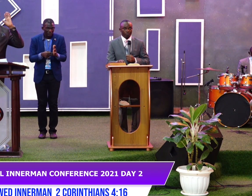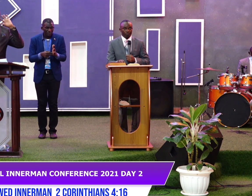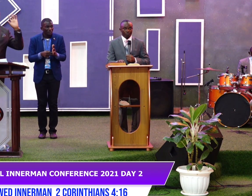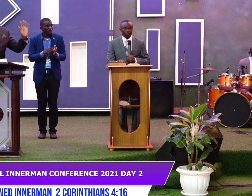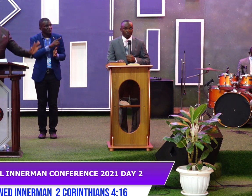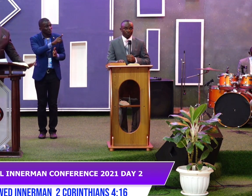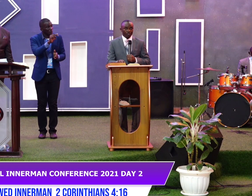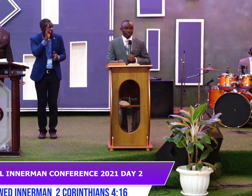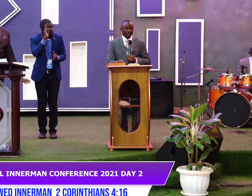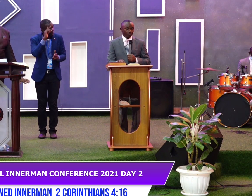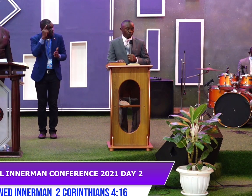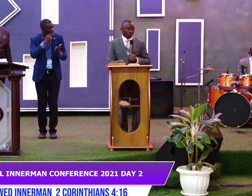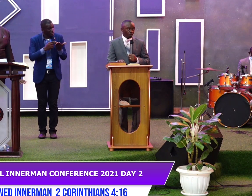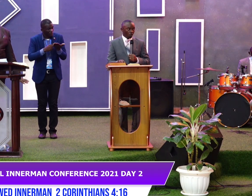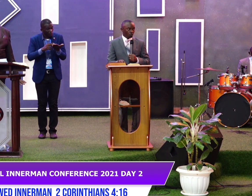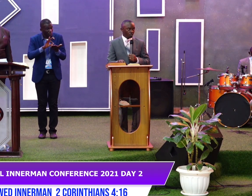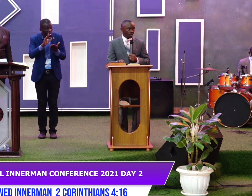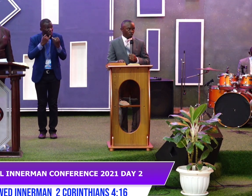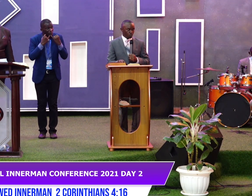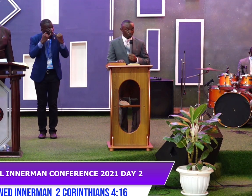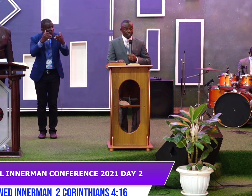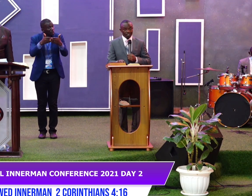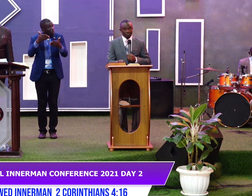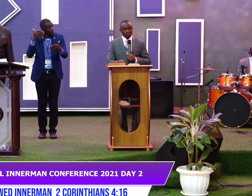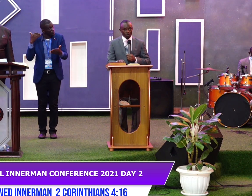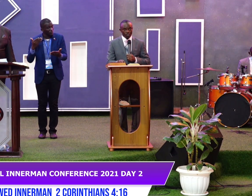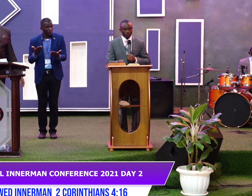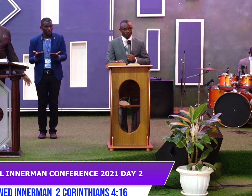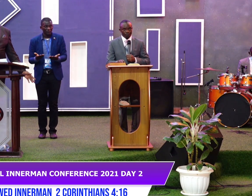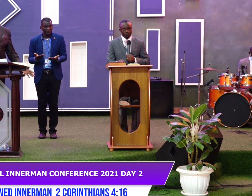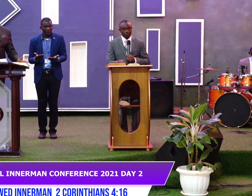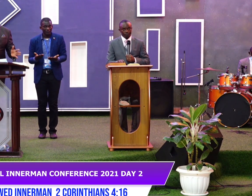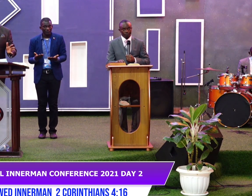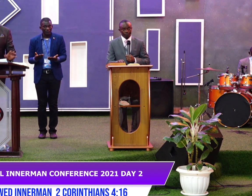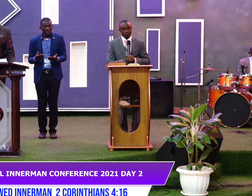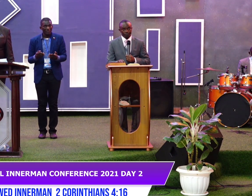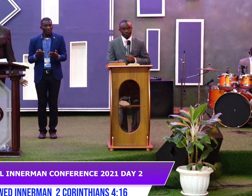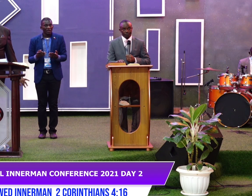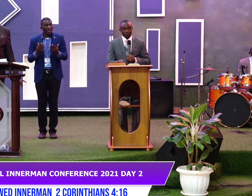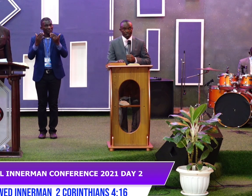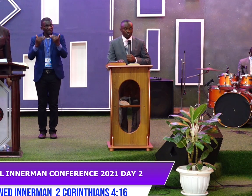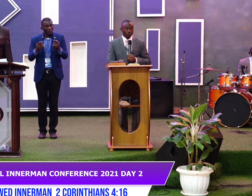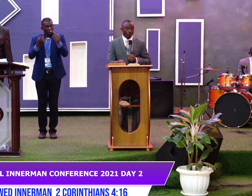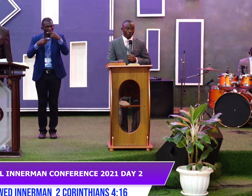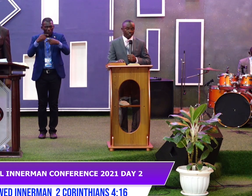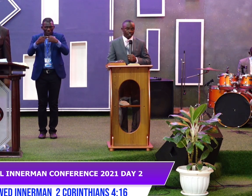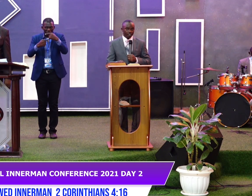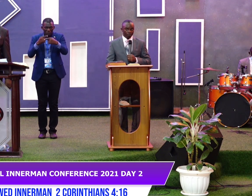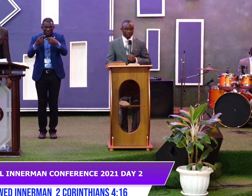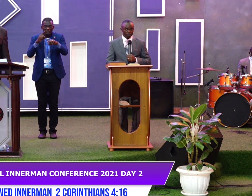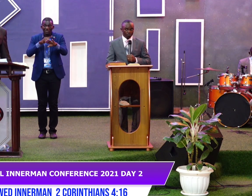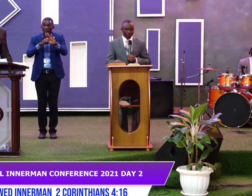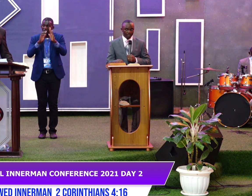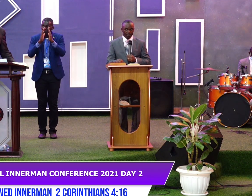significance. Have you recalled what the Holy Spirit has ever told you? As we go into